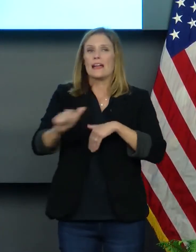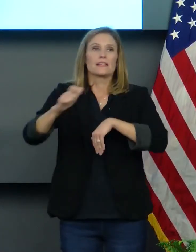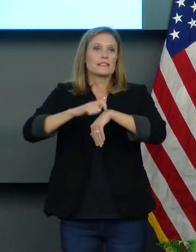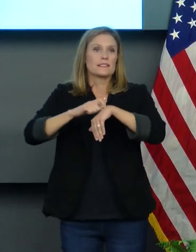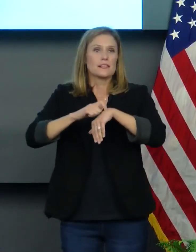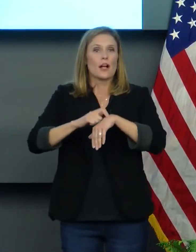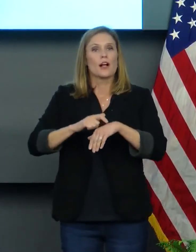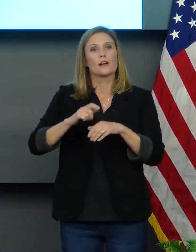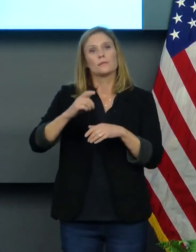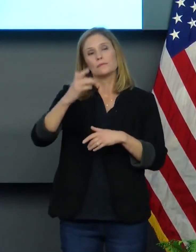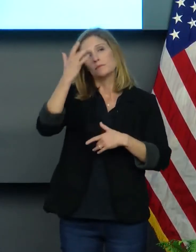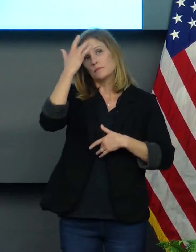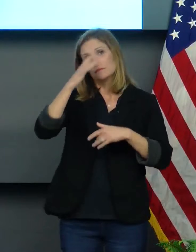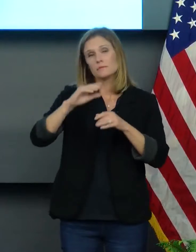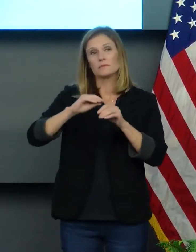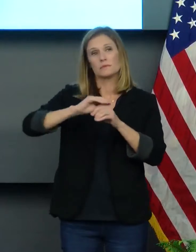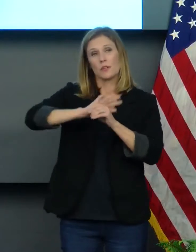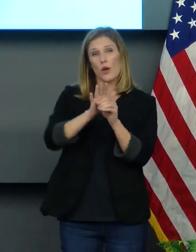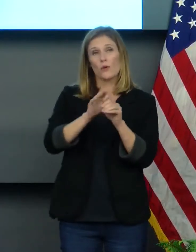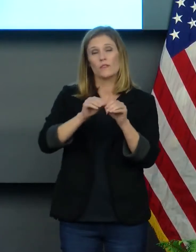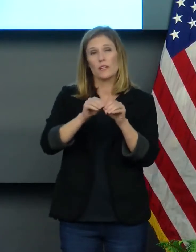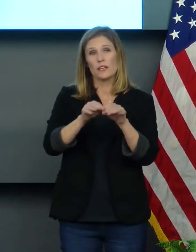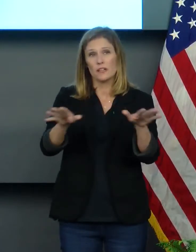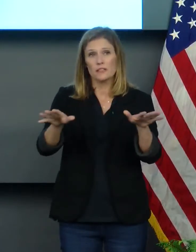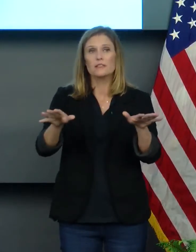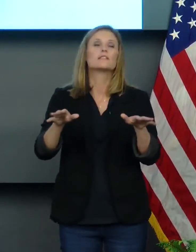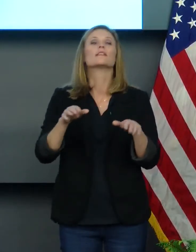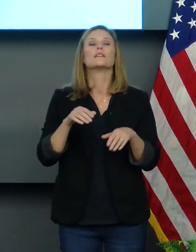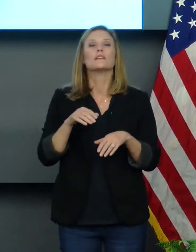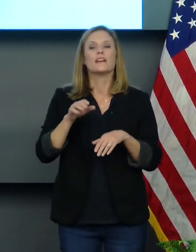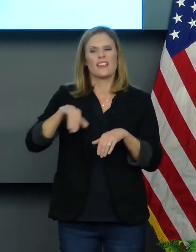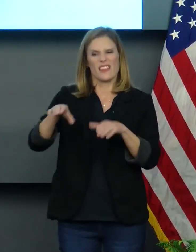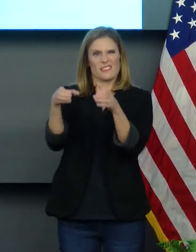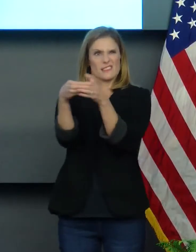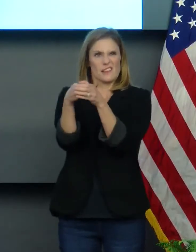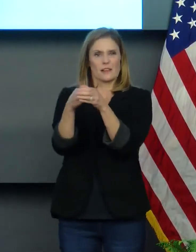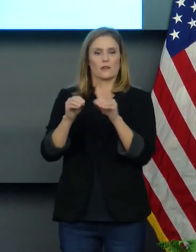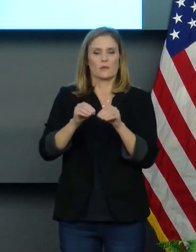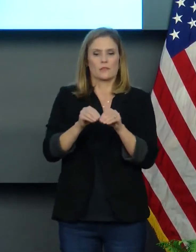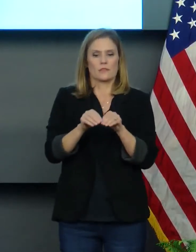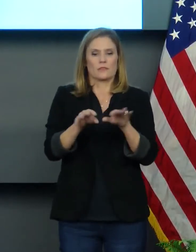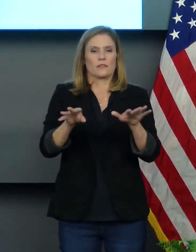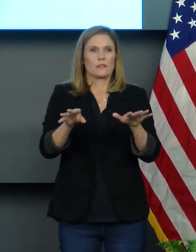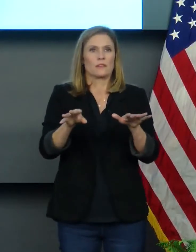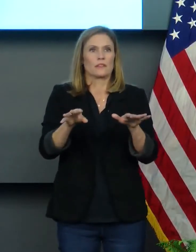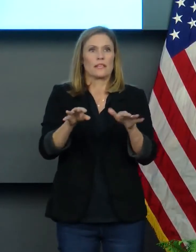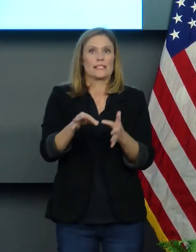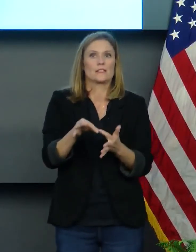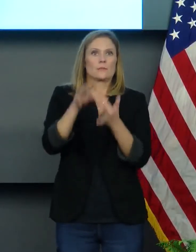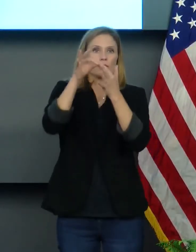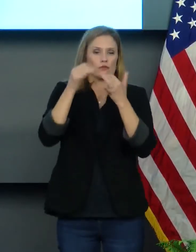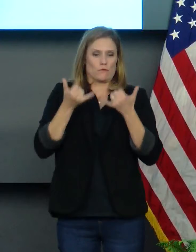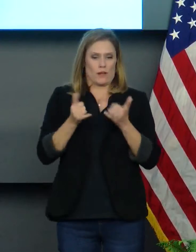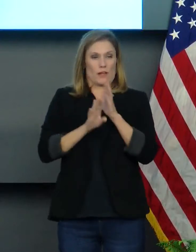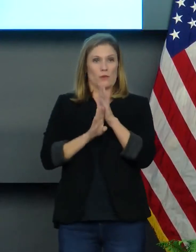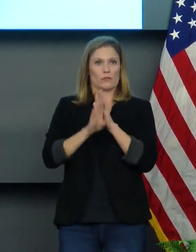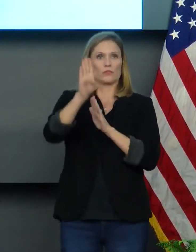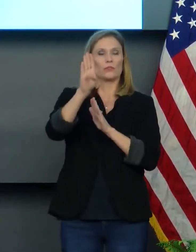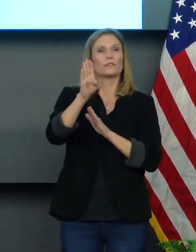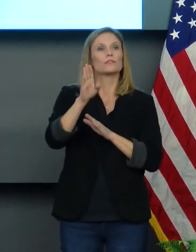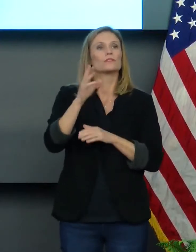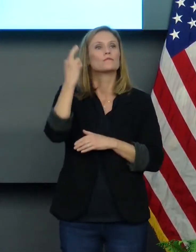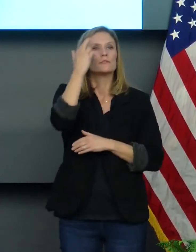high-risk congregate setting like that, it will spread smallly, particularly when we're in the middle of a giant surge. So that is